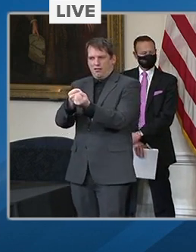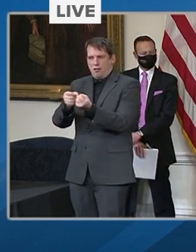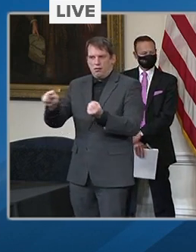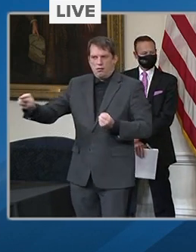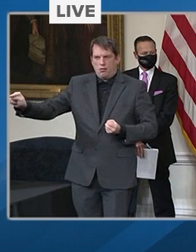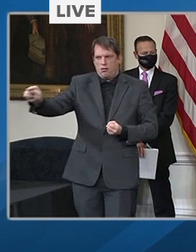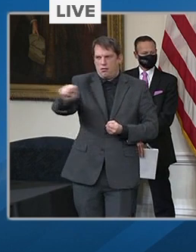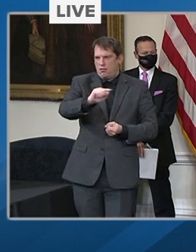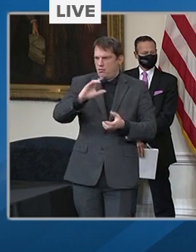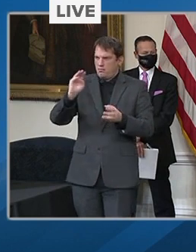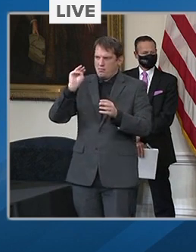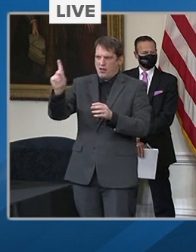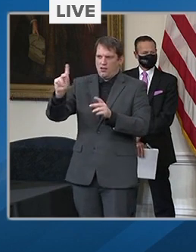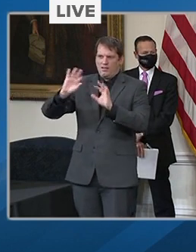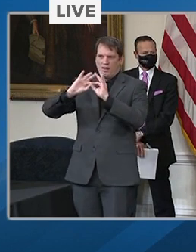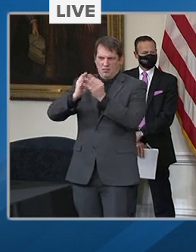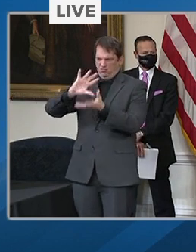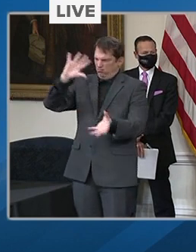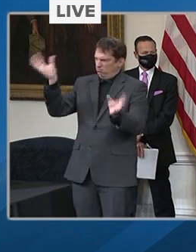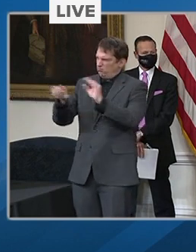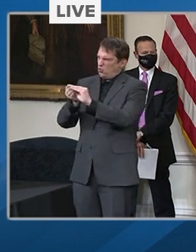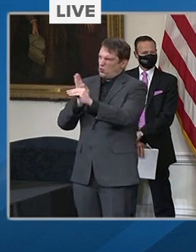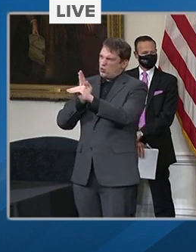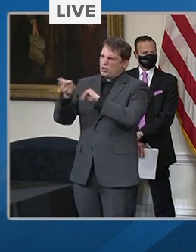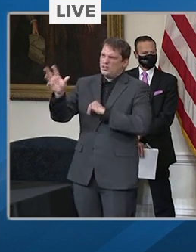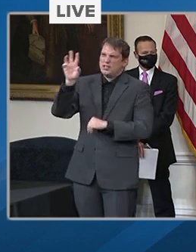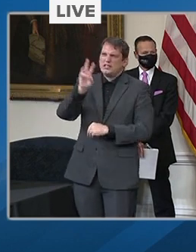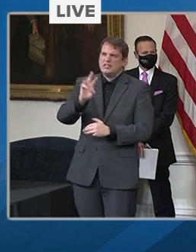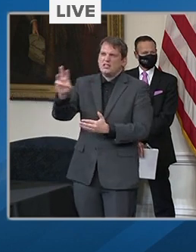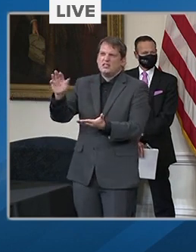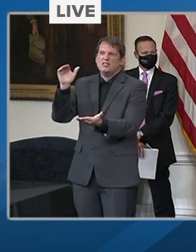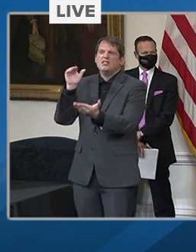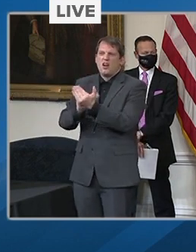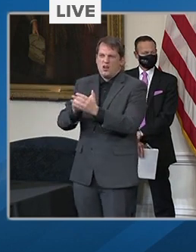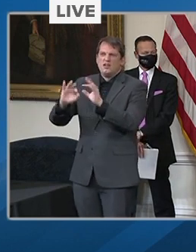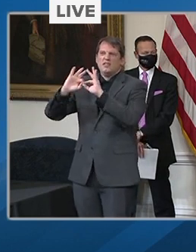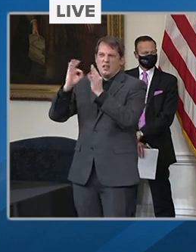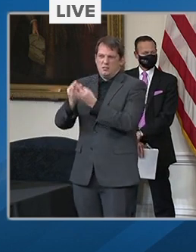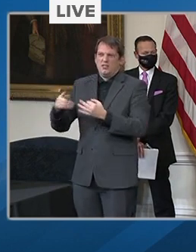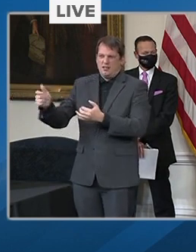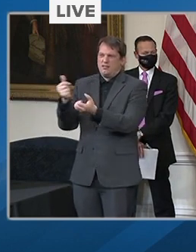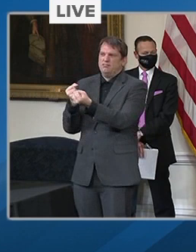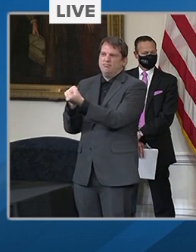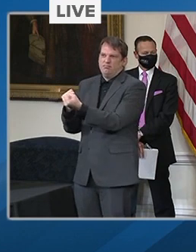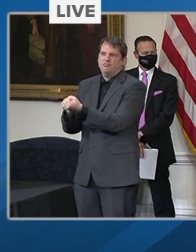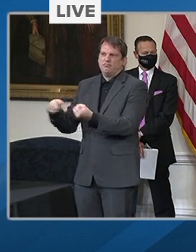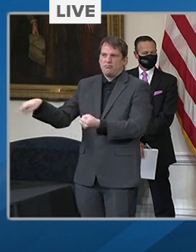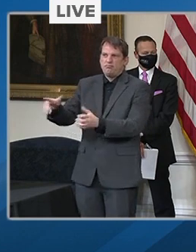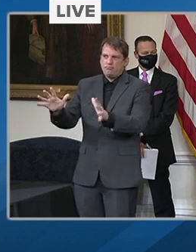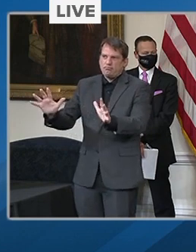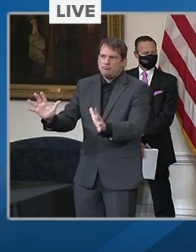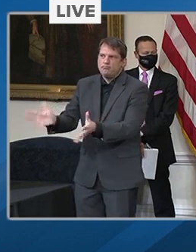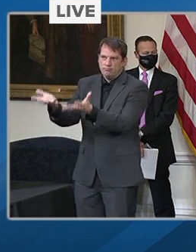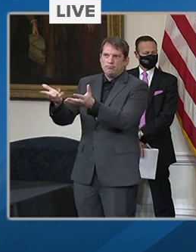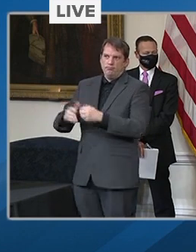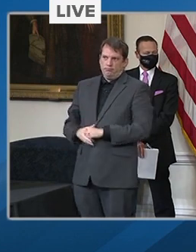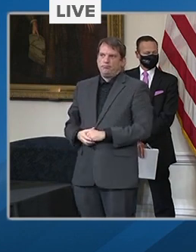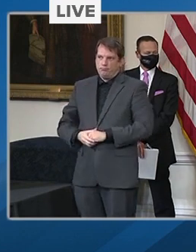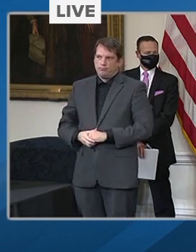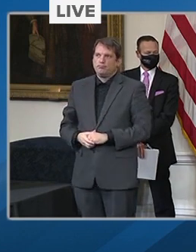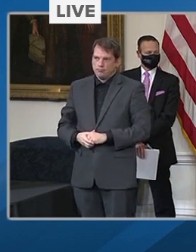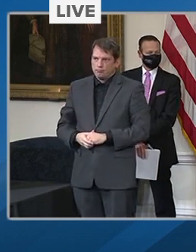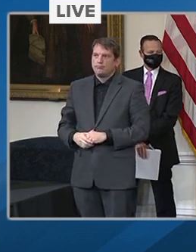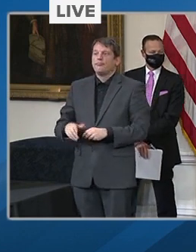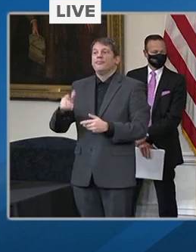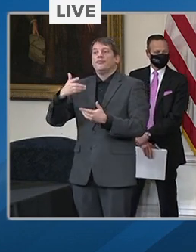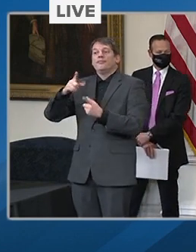are really struggling right now to make ends meet. And we will also be providing $40 million